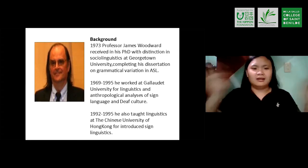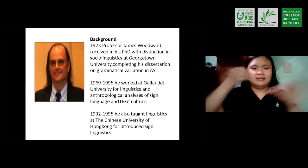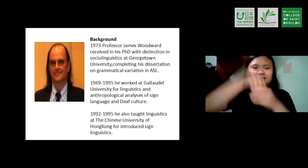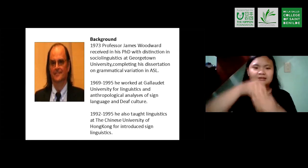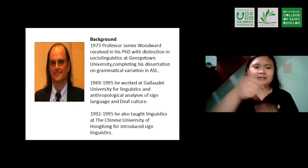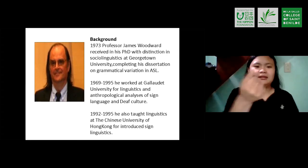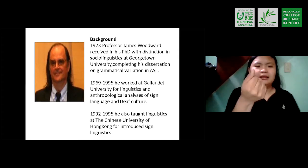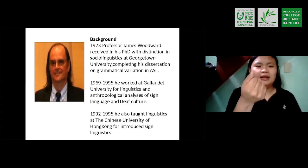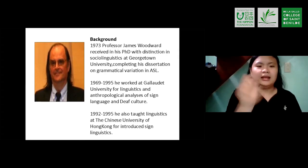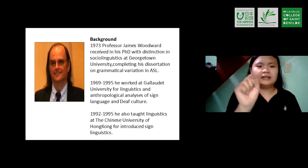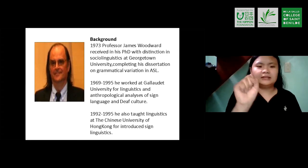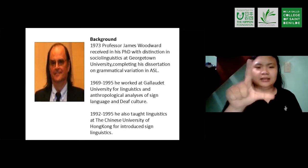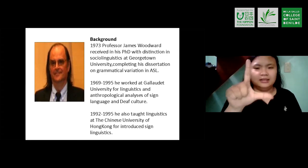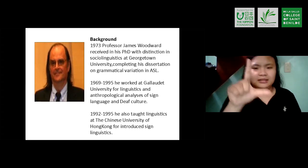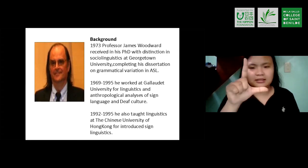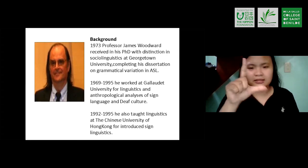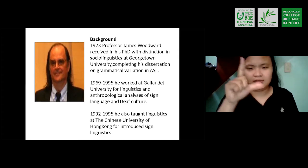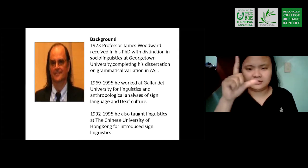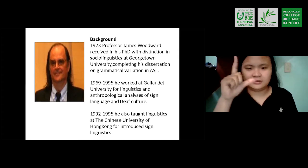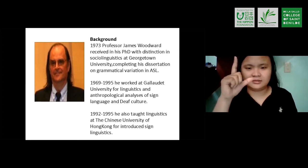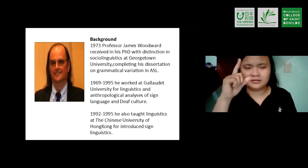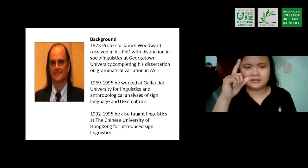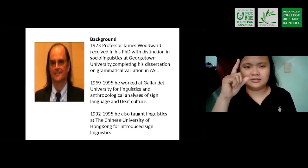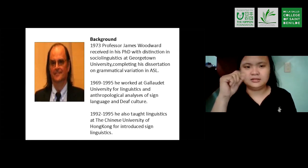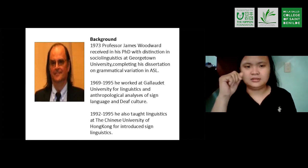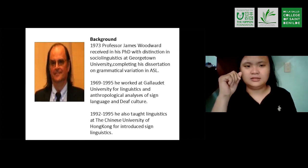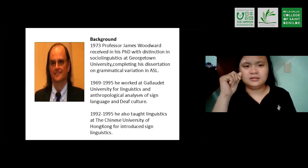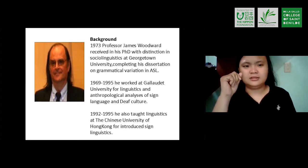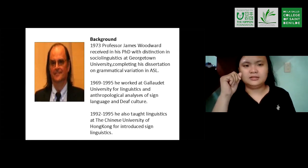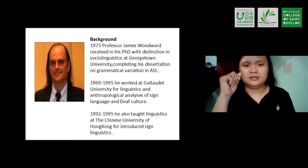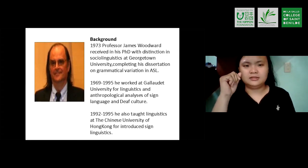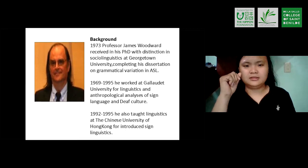At that time, he completed his dissertation